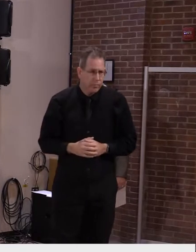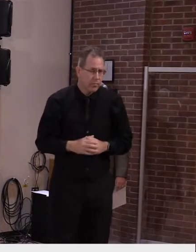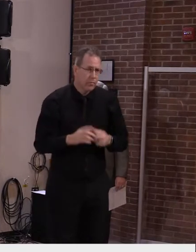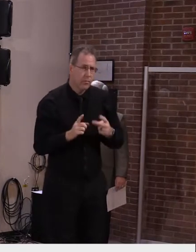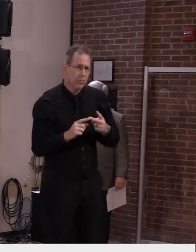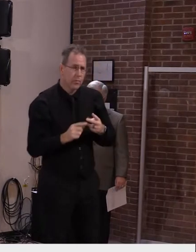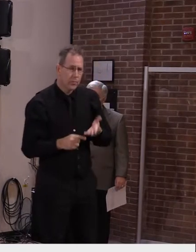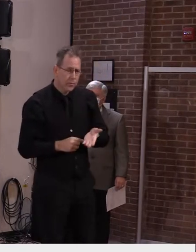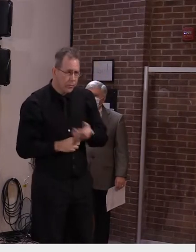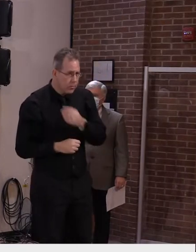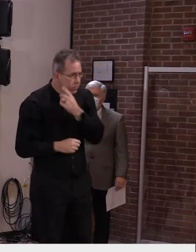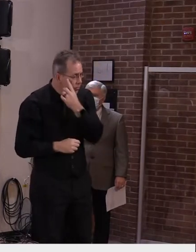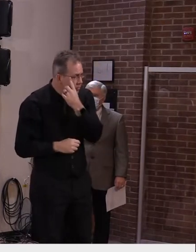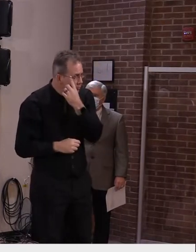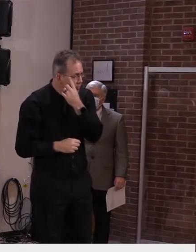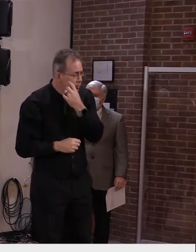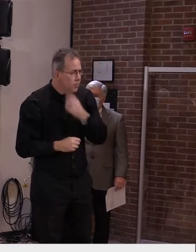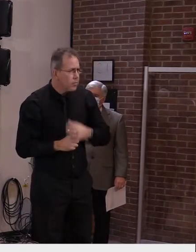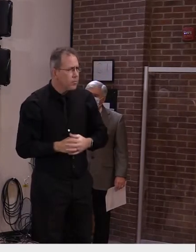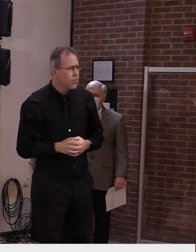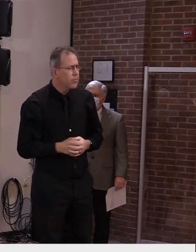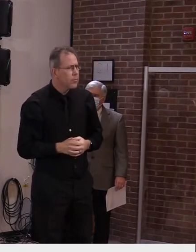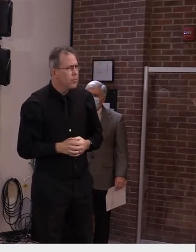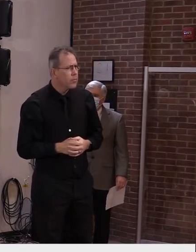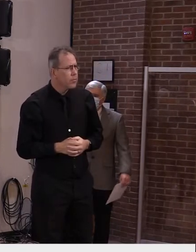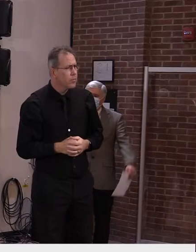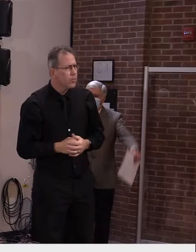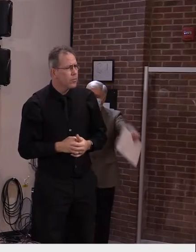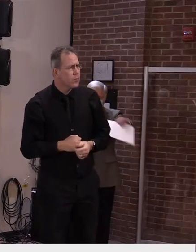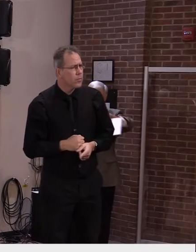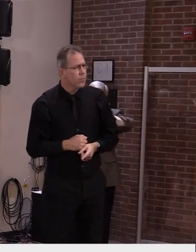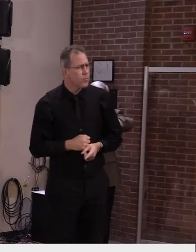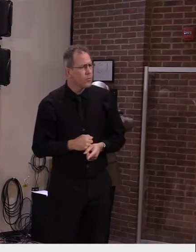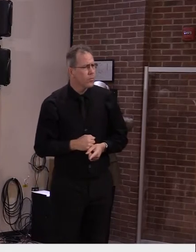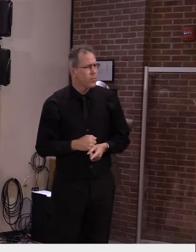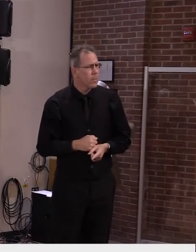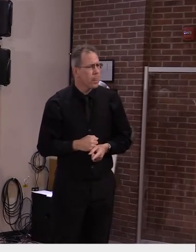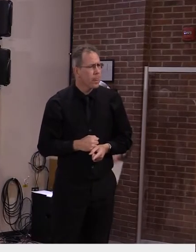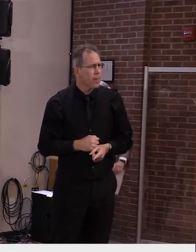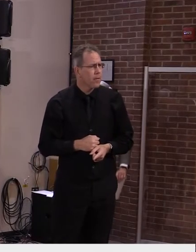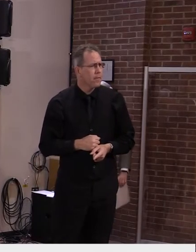about asking people to wear masks indoors is getting out there?